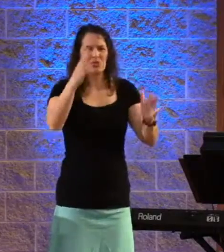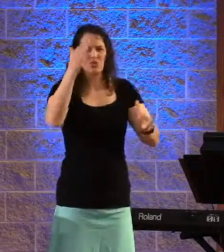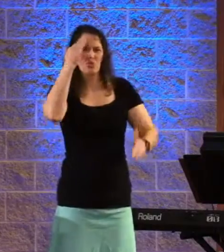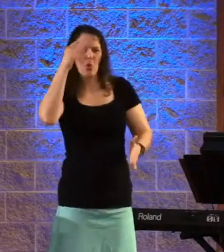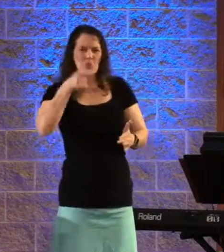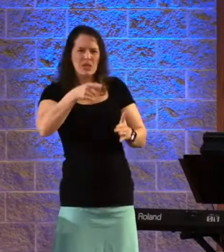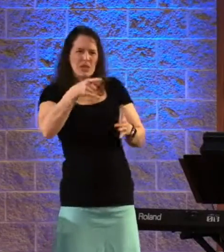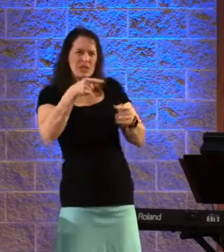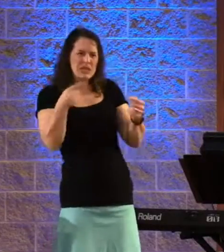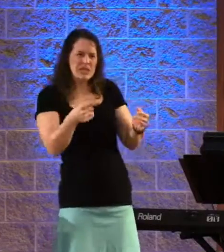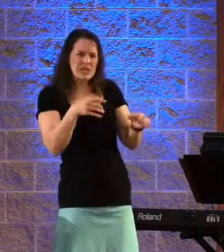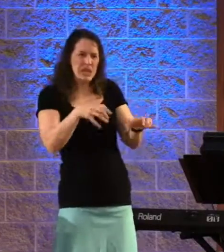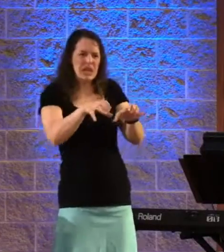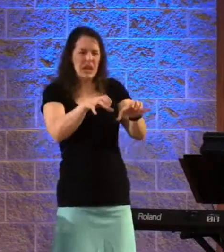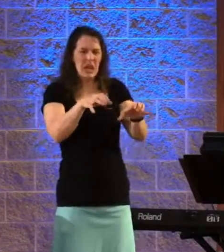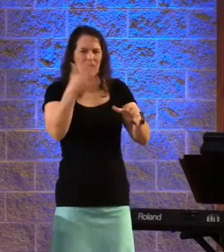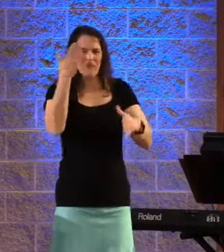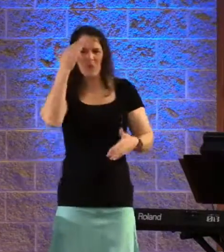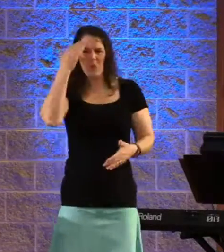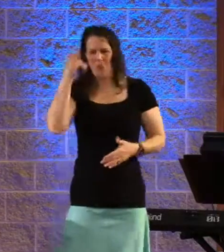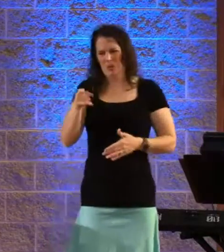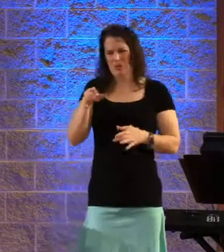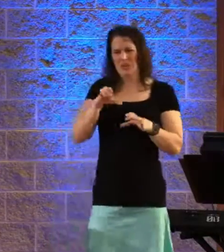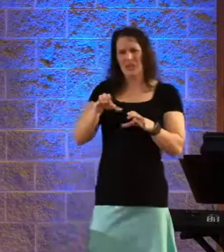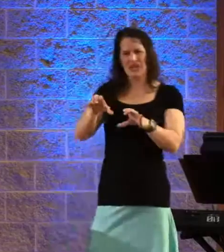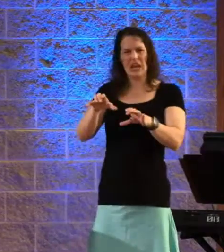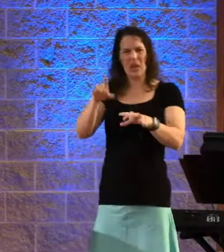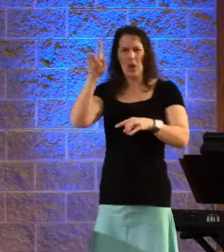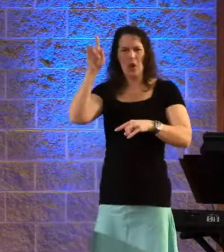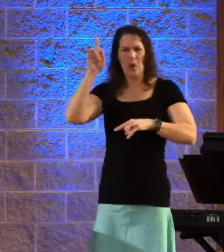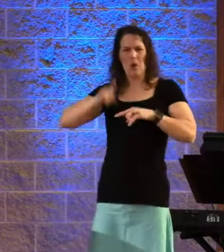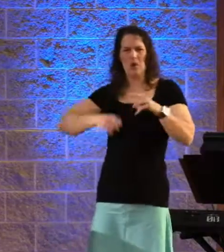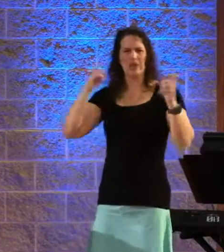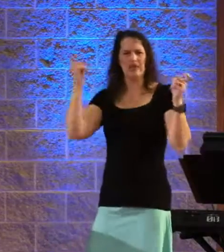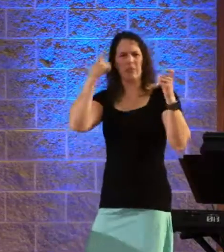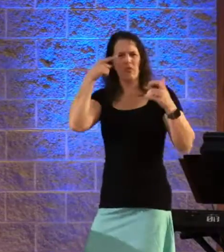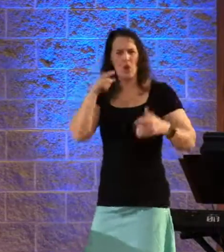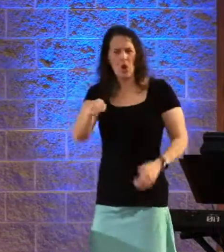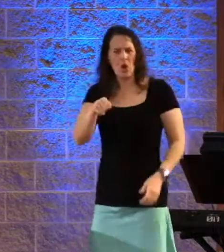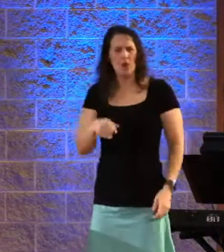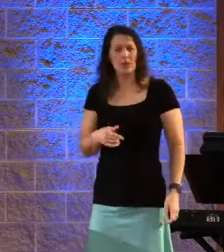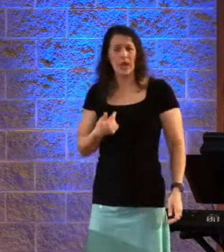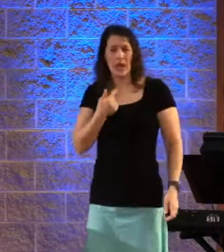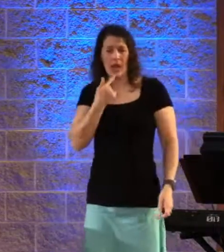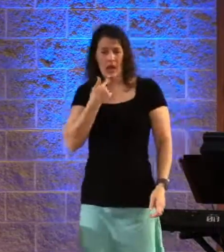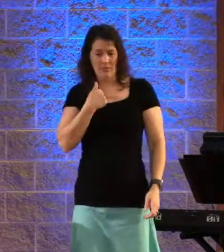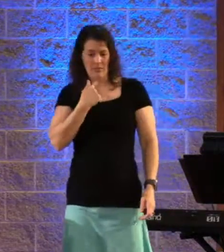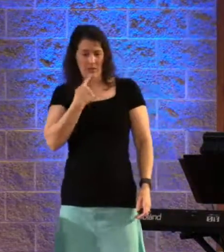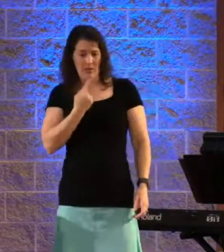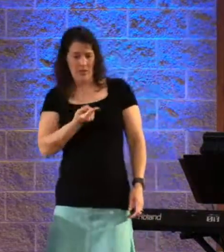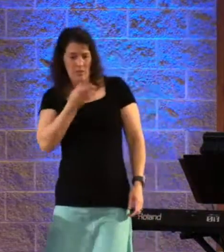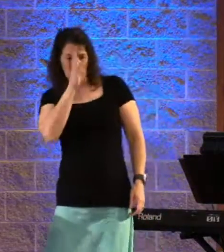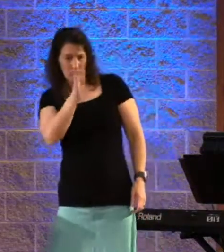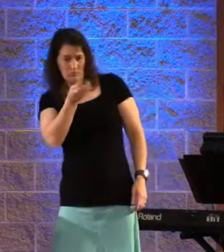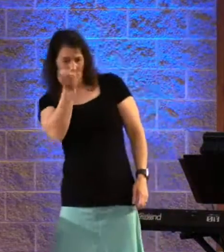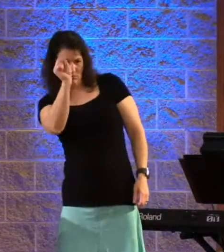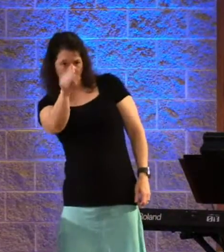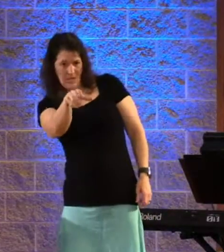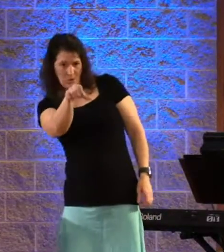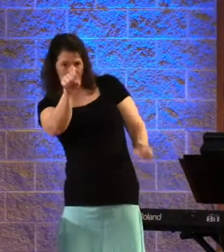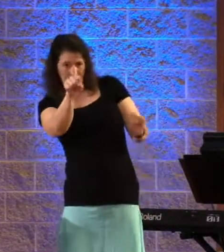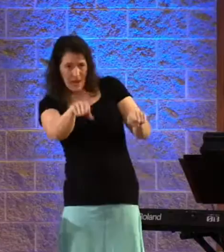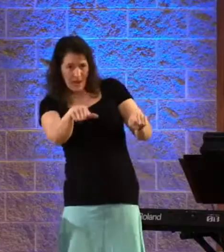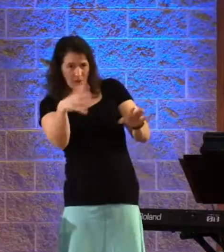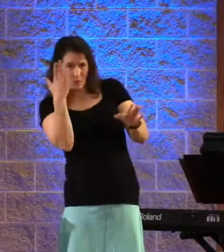what he did? Don't you know what she did? We can't kill the fattened calf for him or her. I'm going to say, yes, we can. Are you